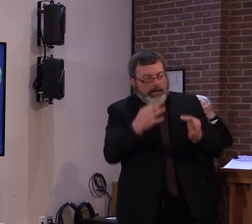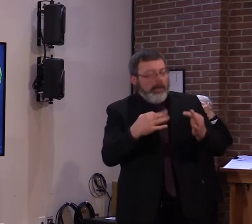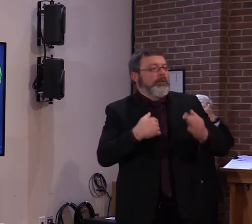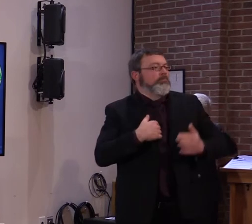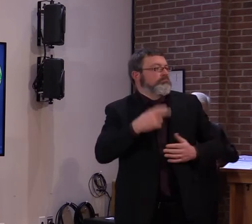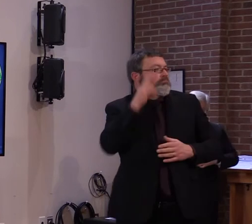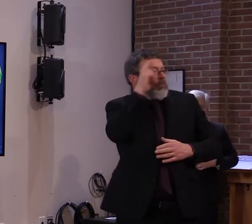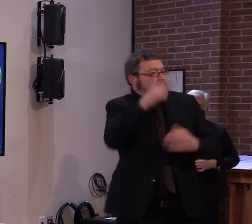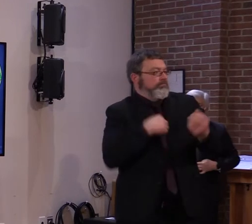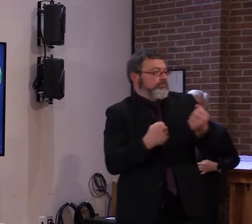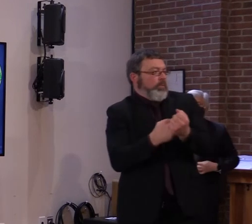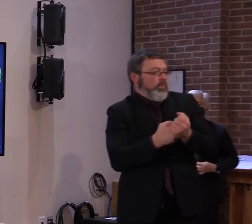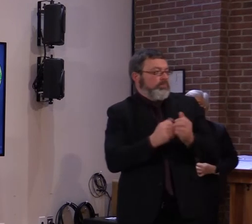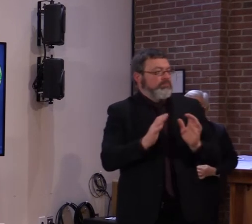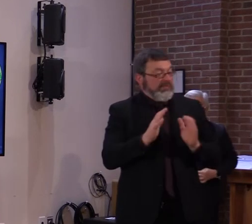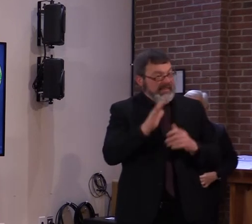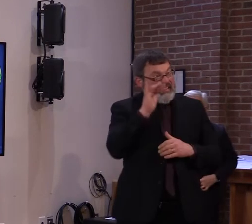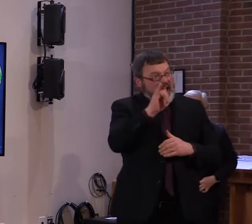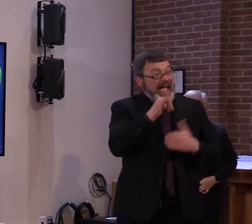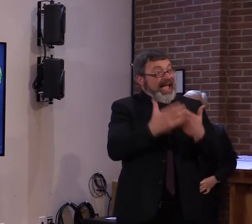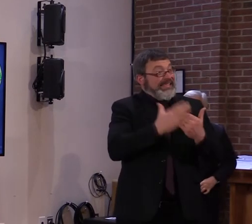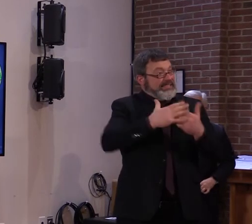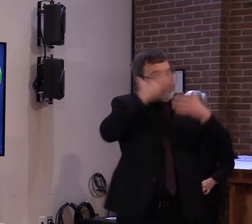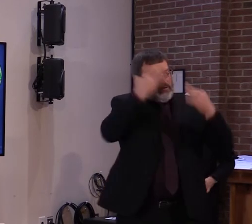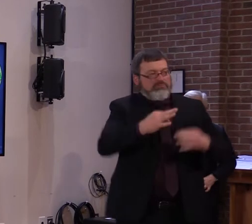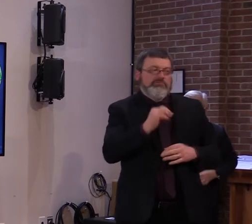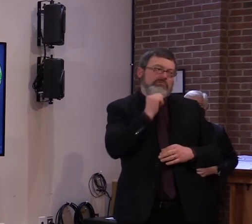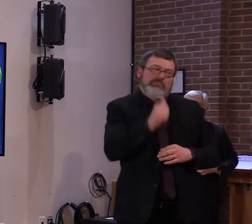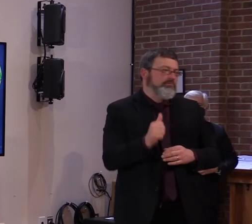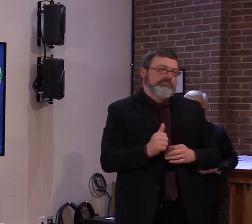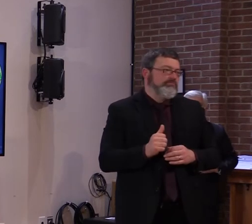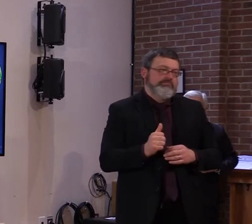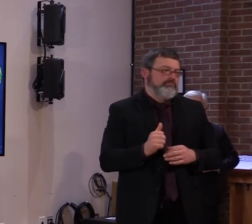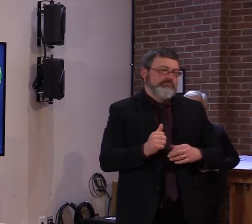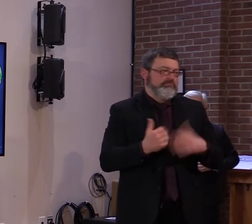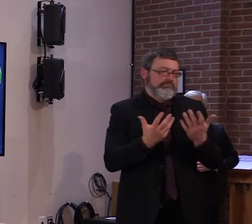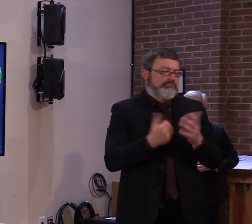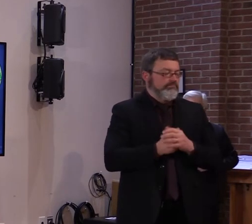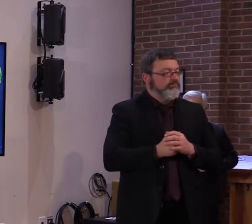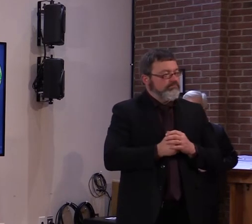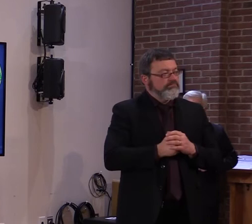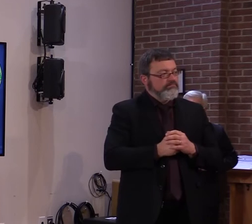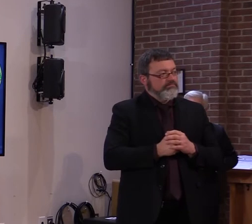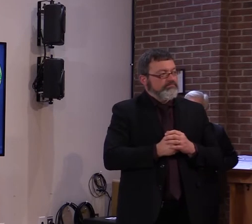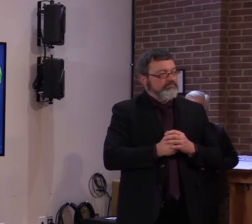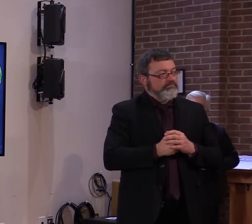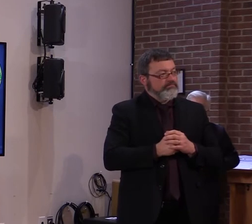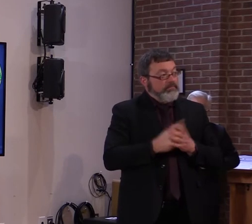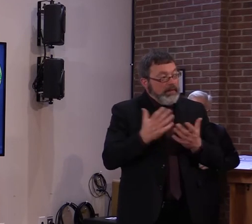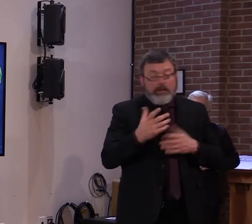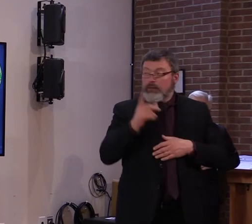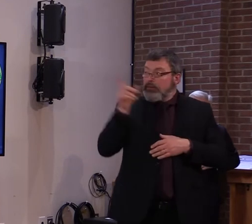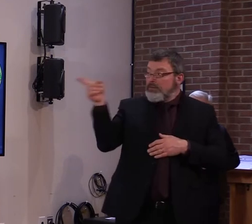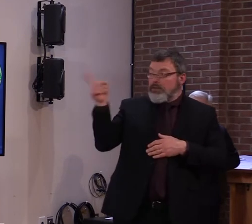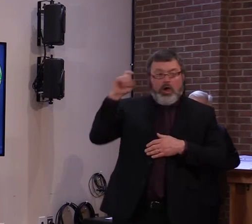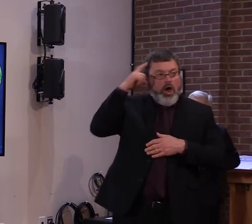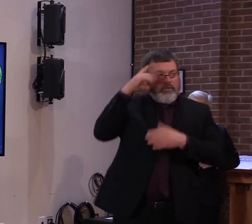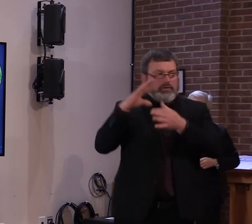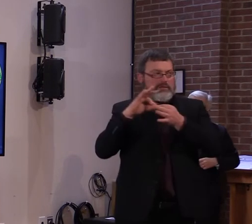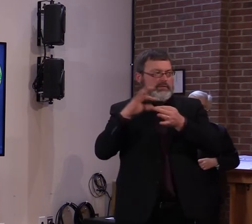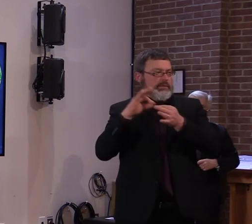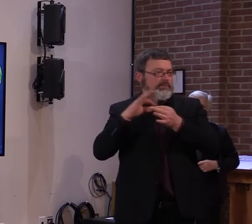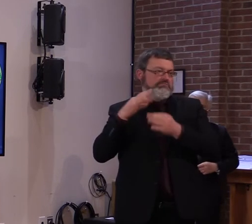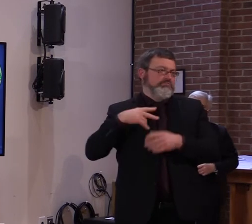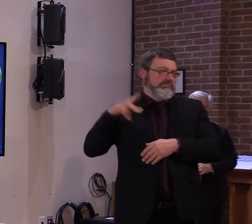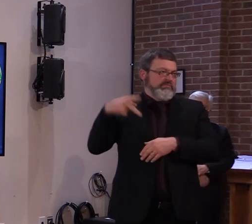very difficult decisions. And as the governor stated, we have now sadly had a total of 4 deaths